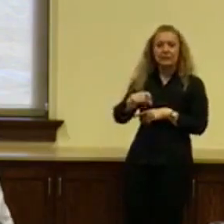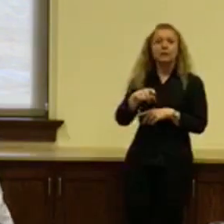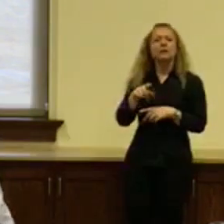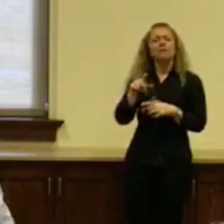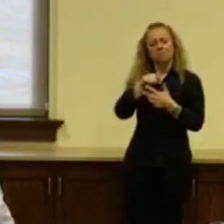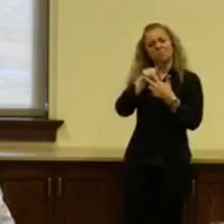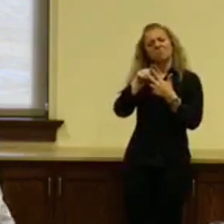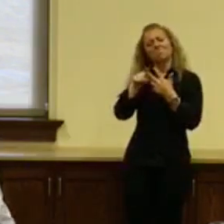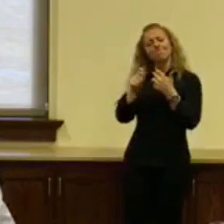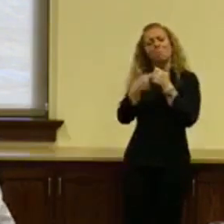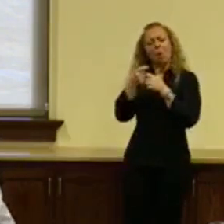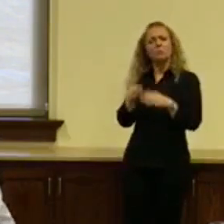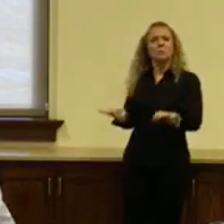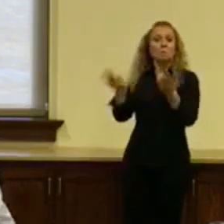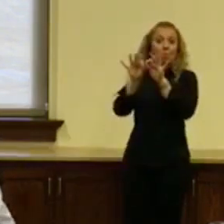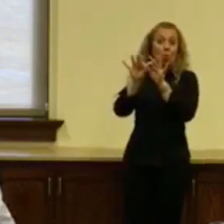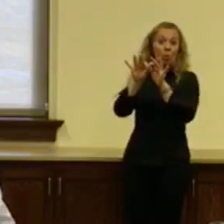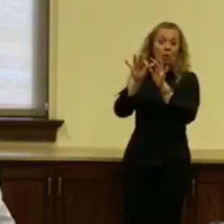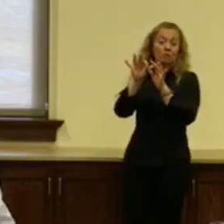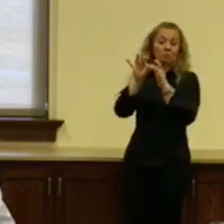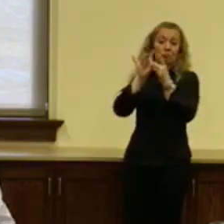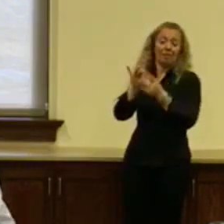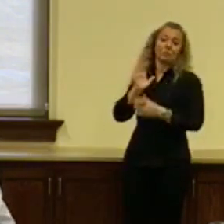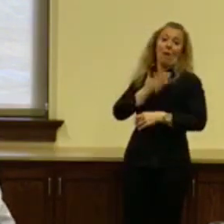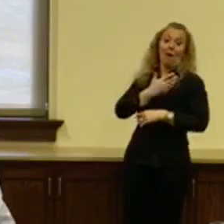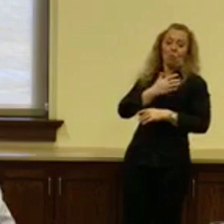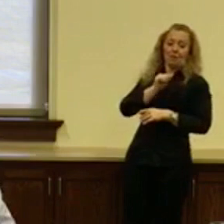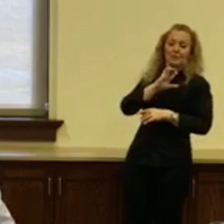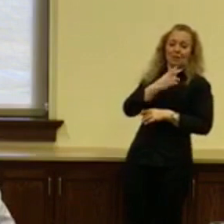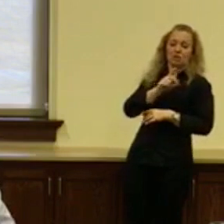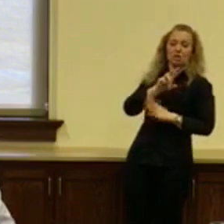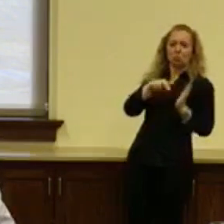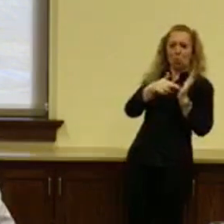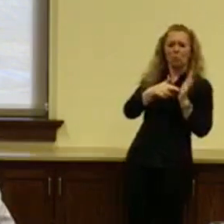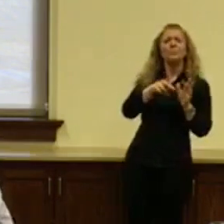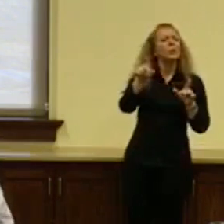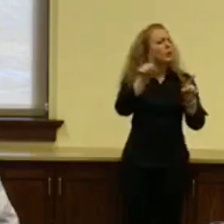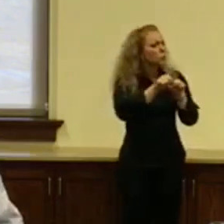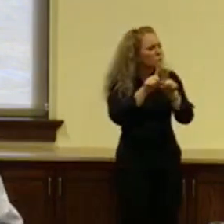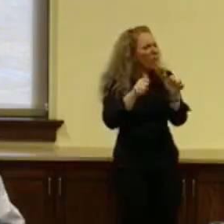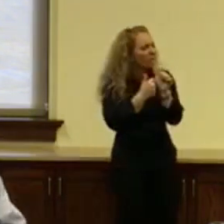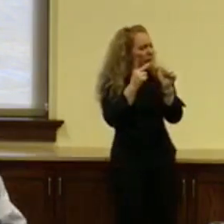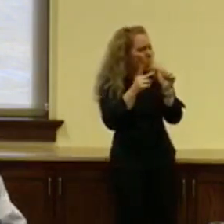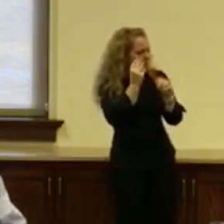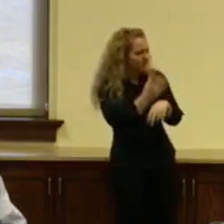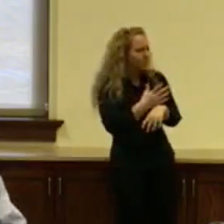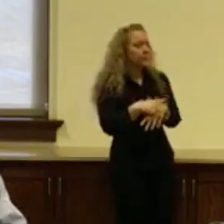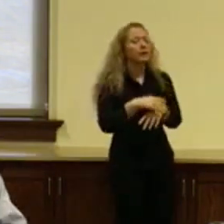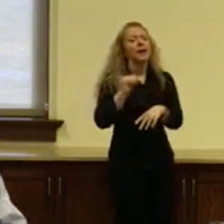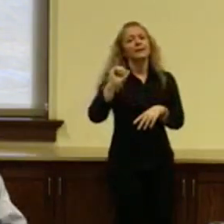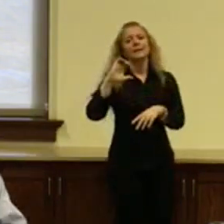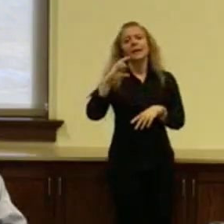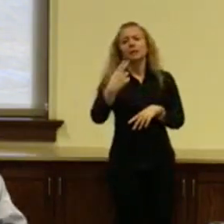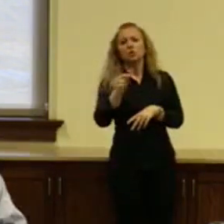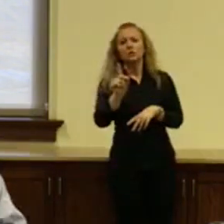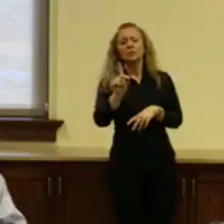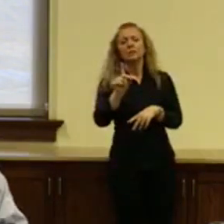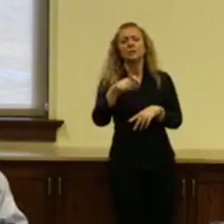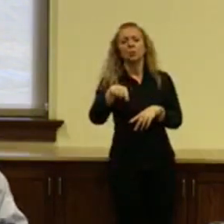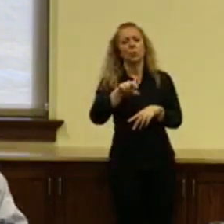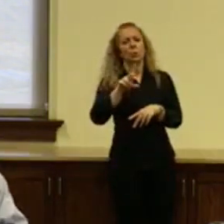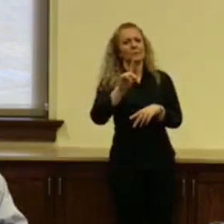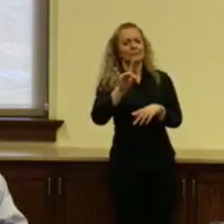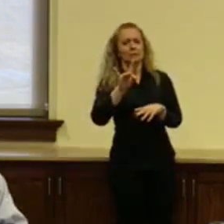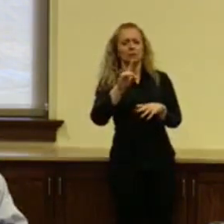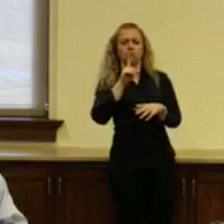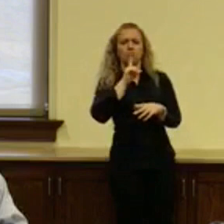what's most important in our role in the County Health Department. Yeah, and I think also to follow up on that the Health Department has really put out a lot of